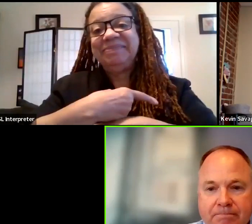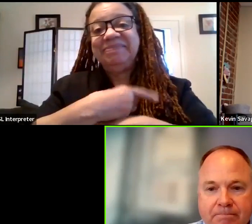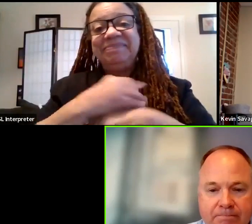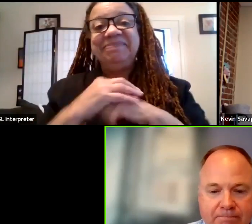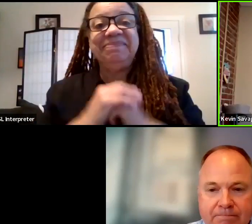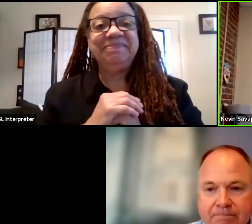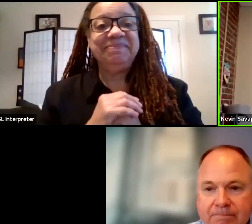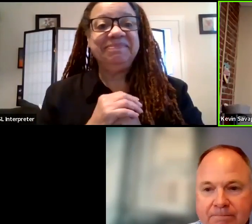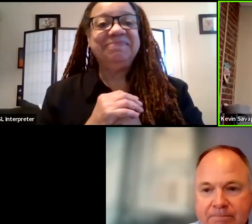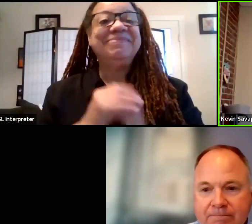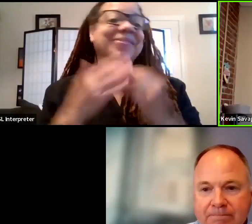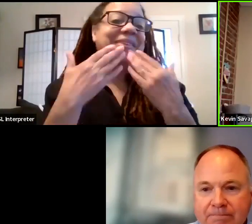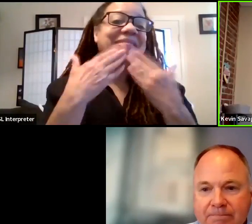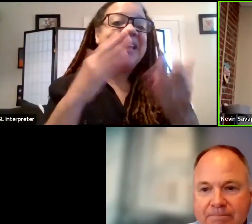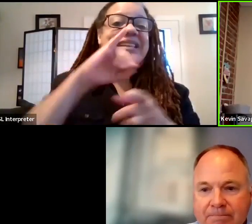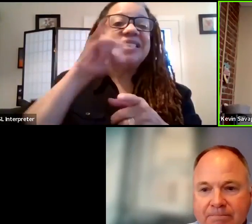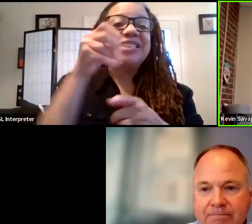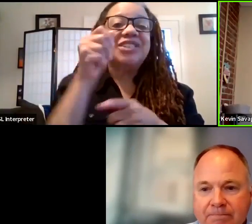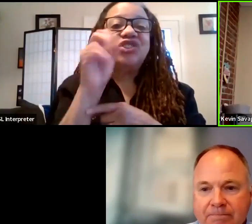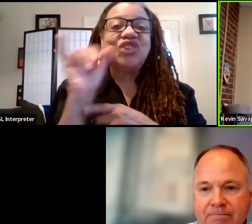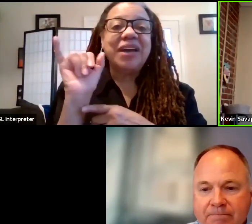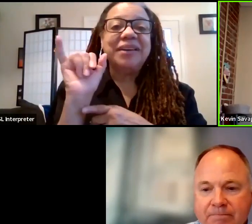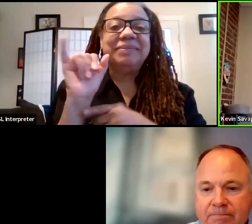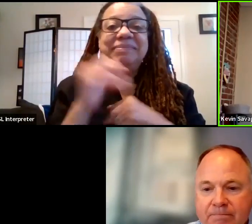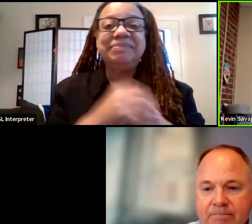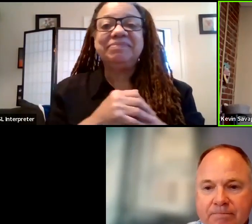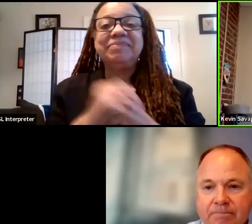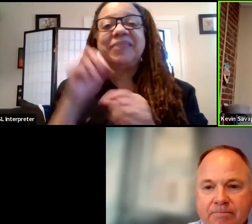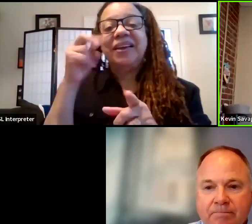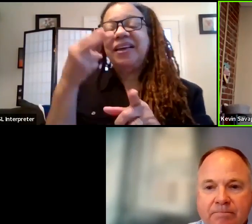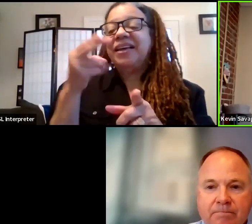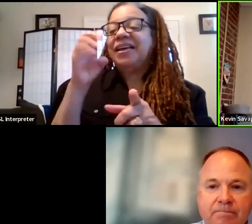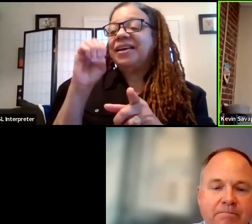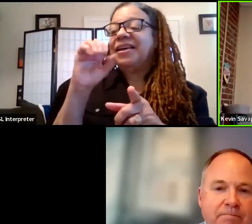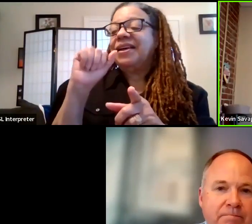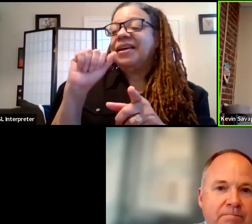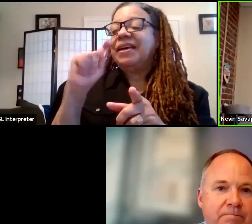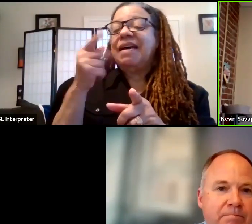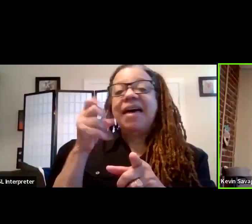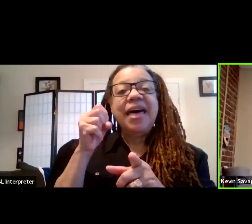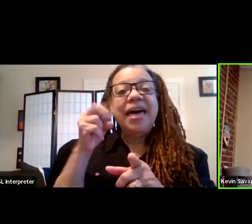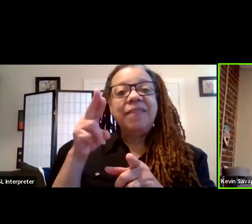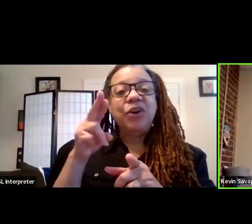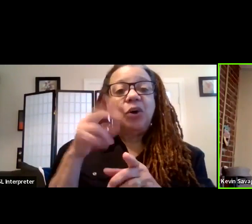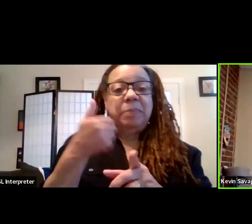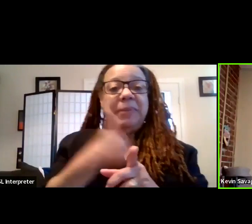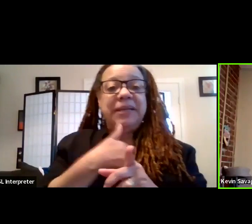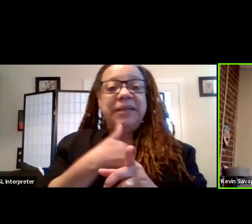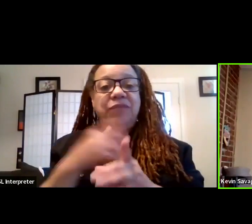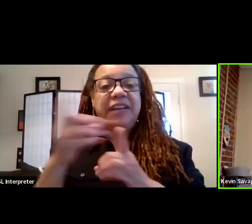Oops. Thanks, Jay. Heather is going to give us an update on self-direction.